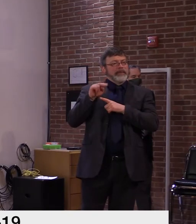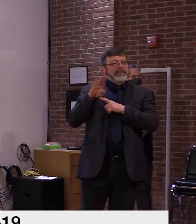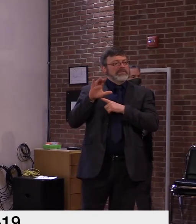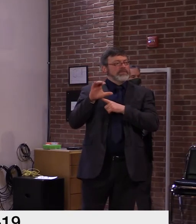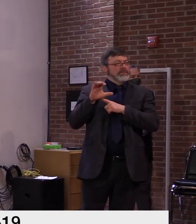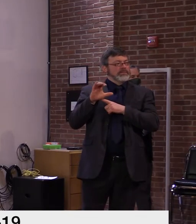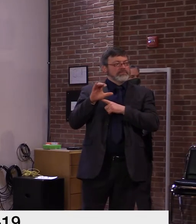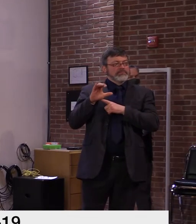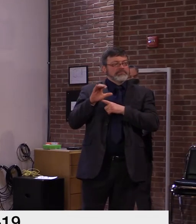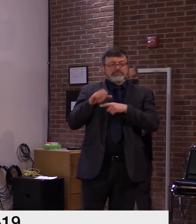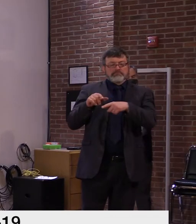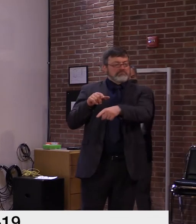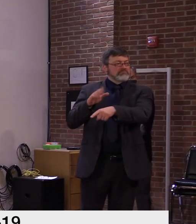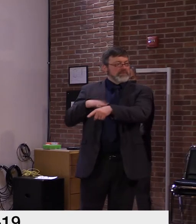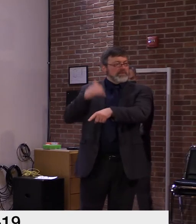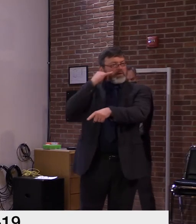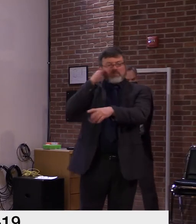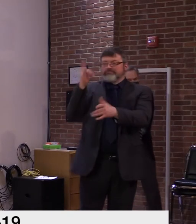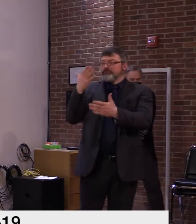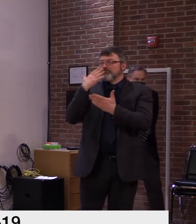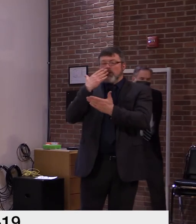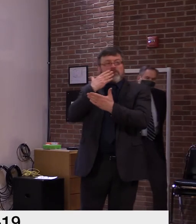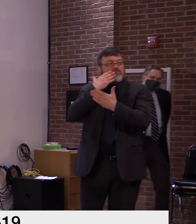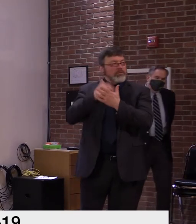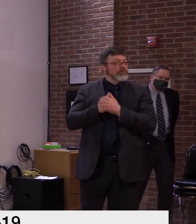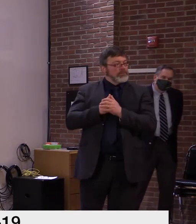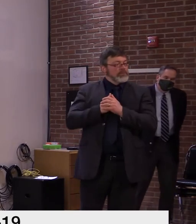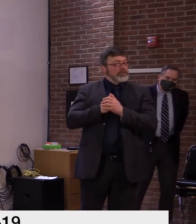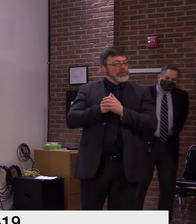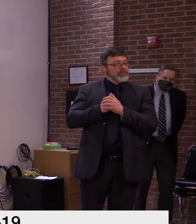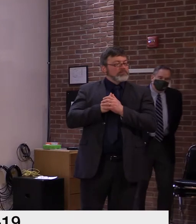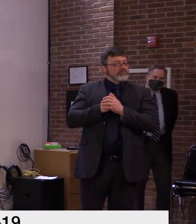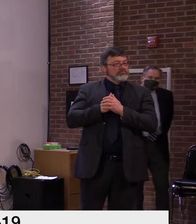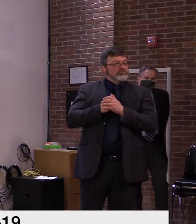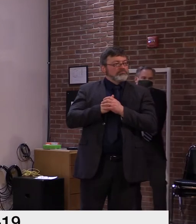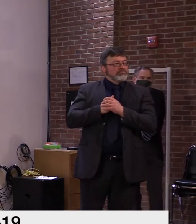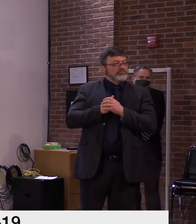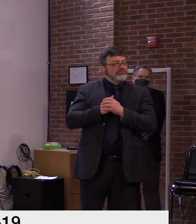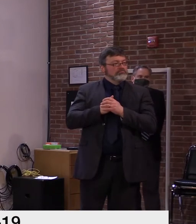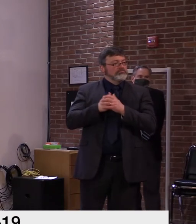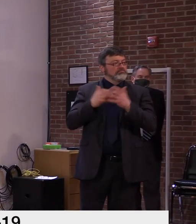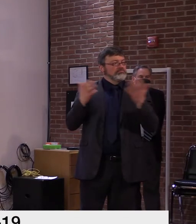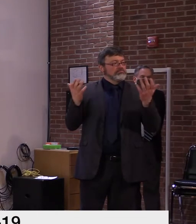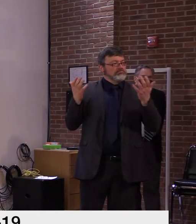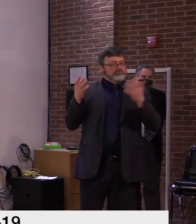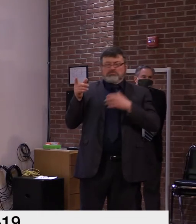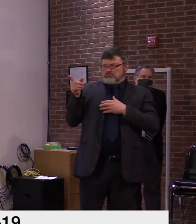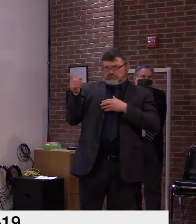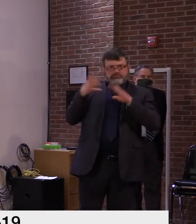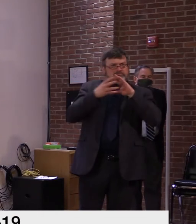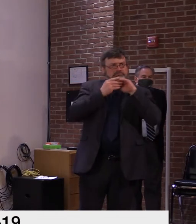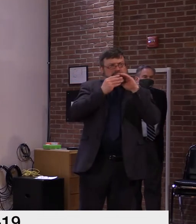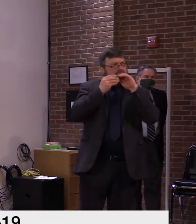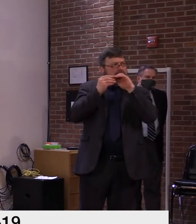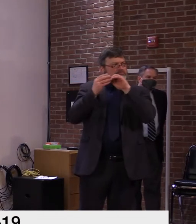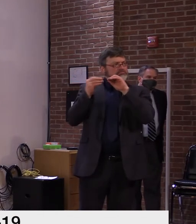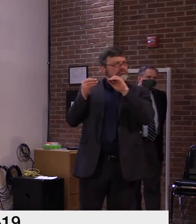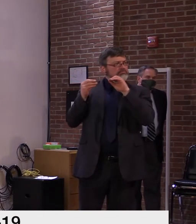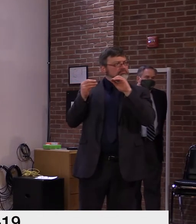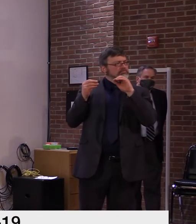Thanks. Good morning. Given all that you've just said about kids suffering